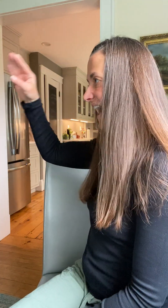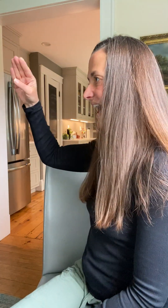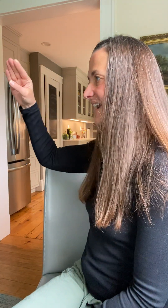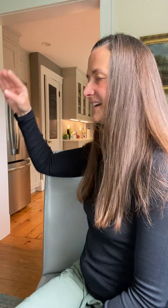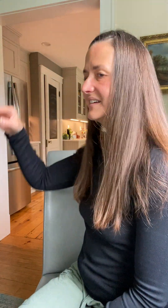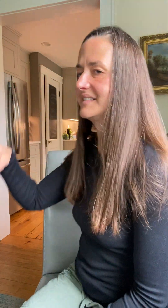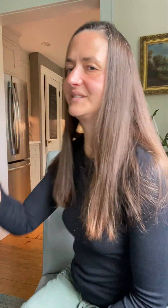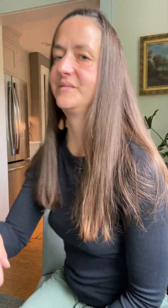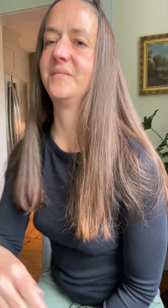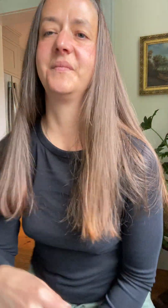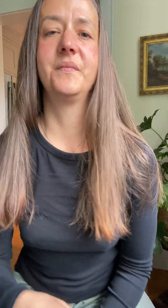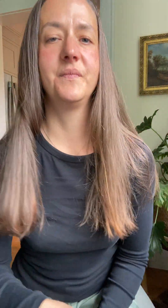Hi.